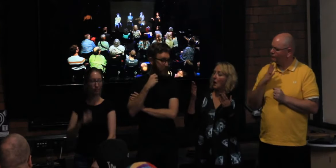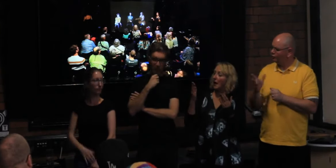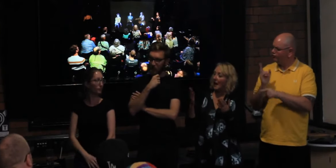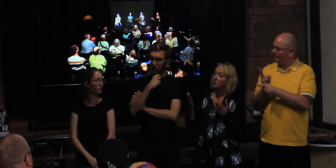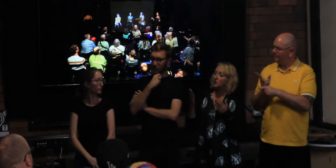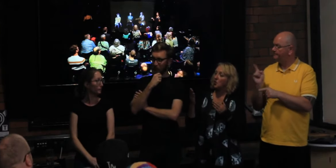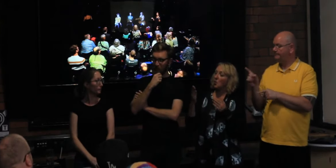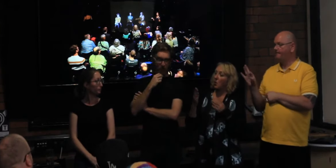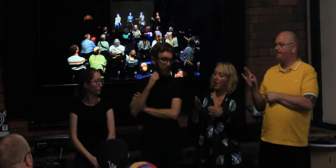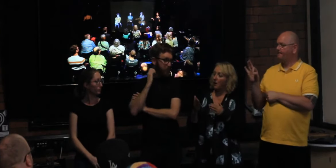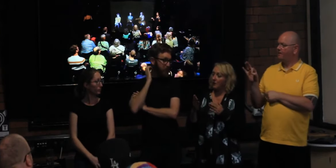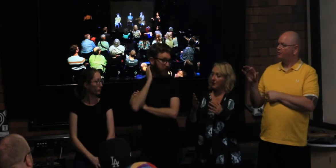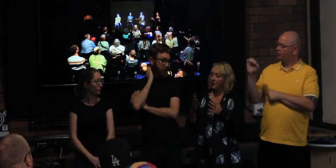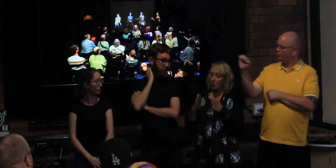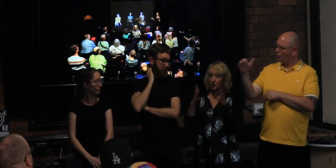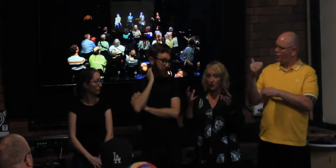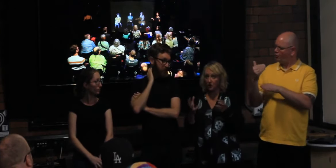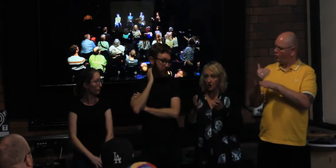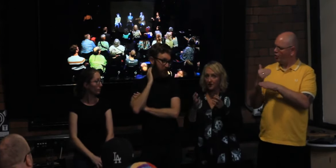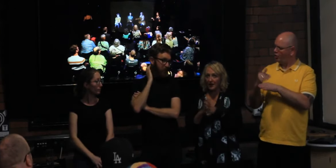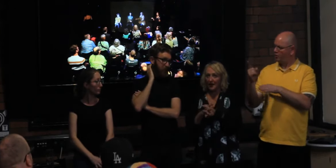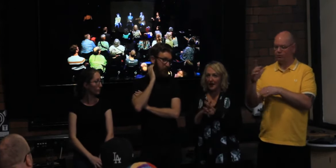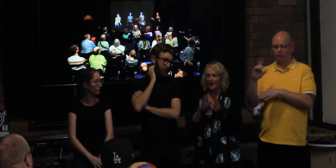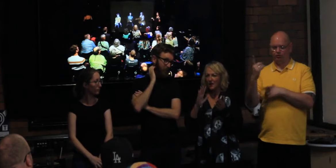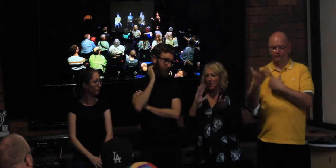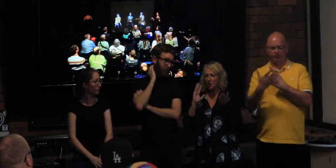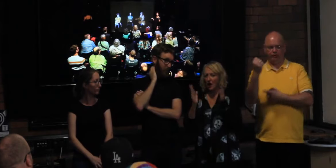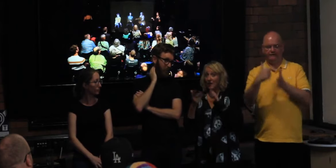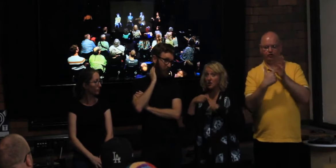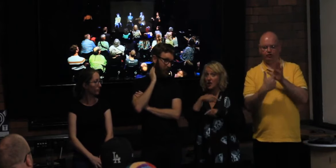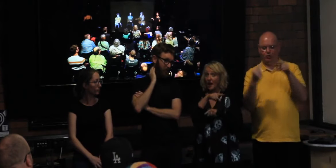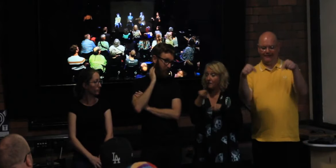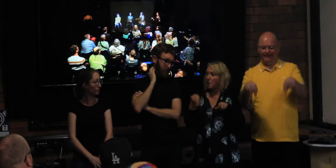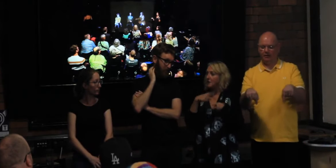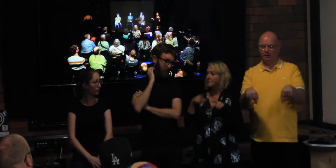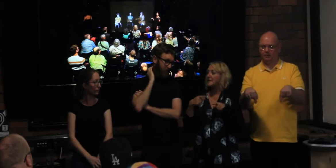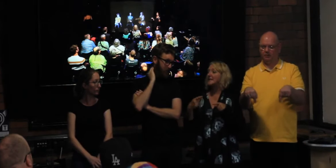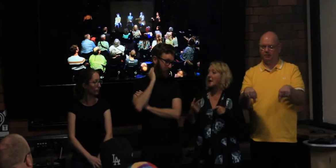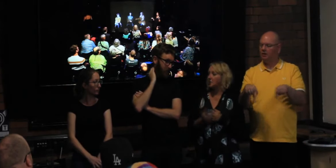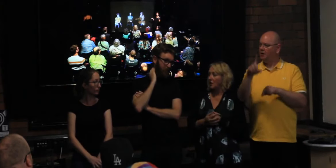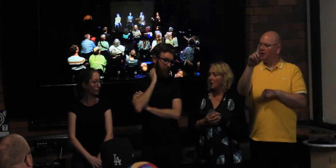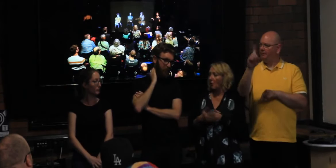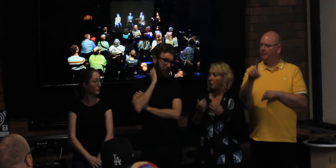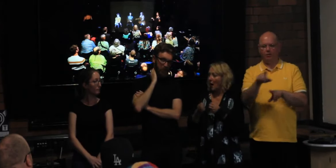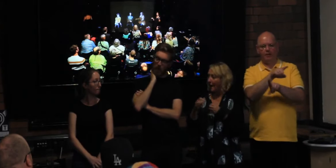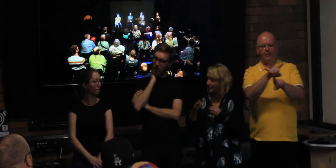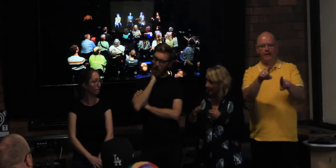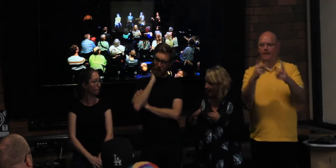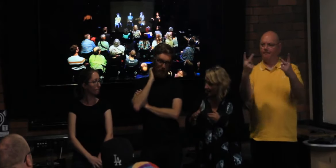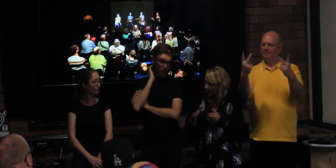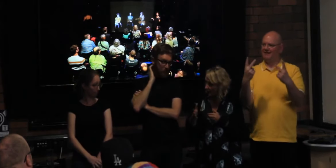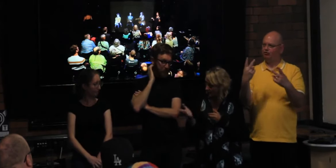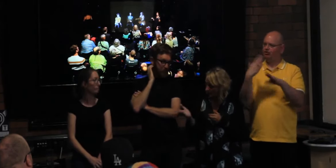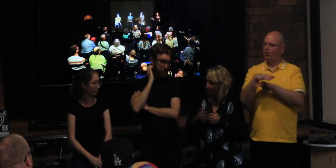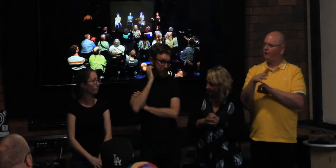So how does your work, what you've achieved here, change everybody's perception of what happened at